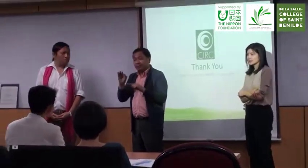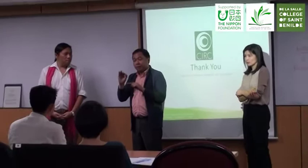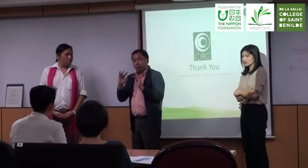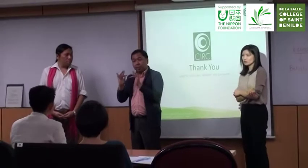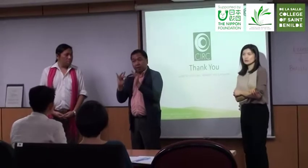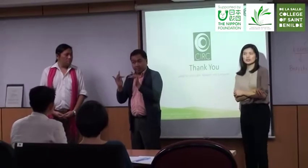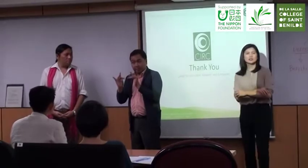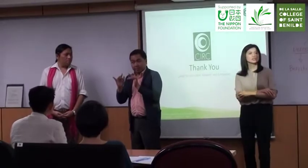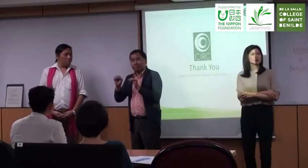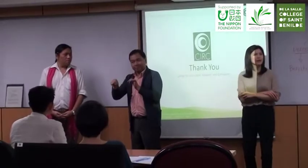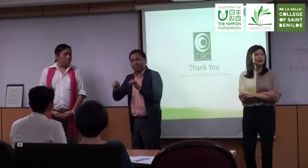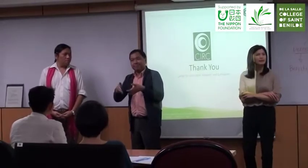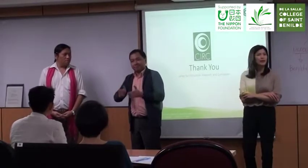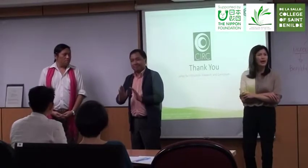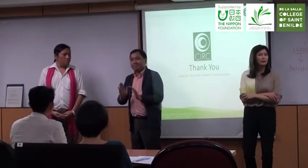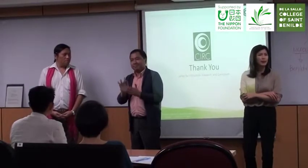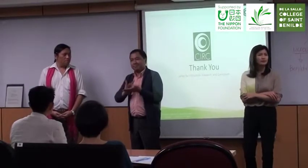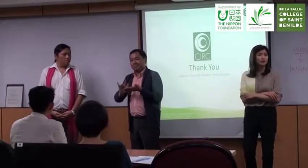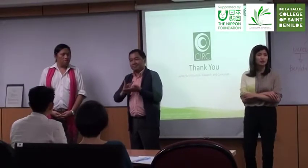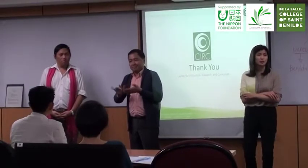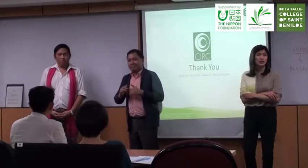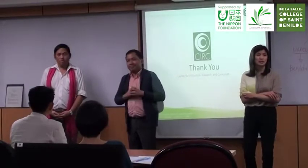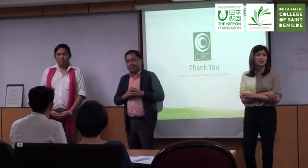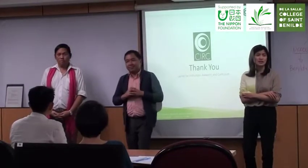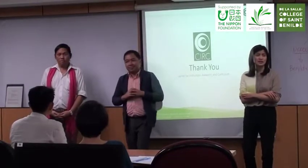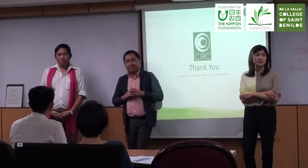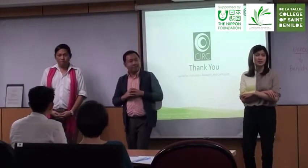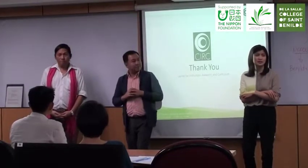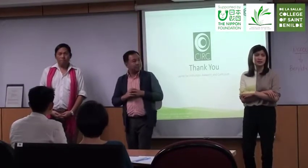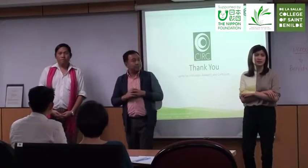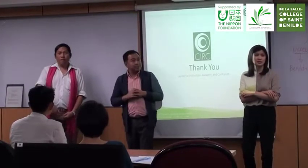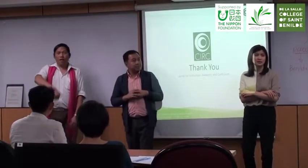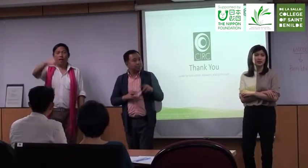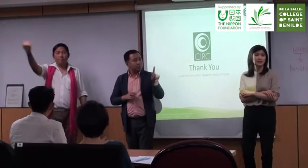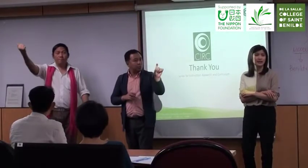online, we do. We have an iPad for students.